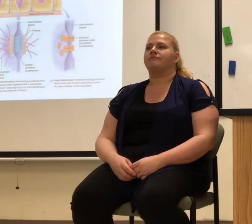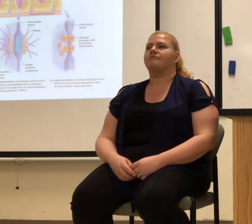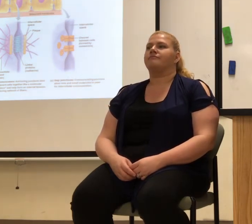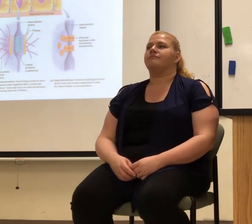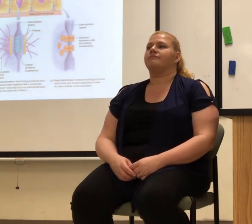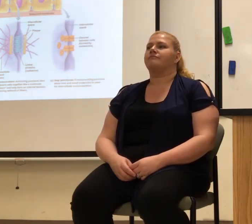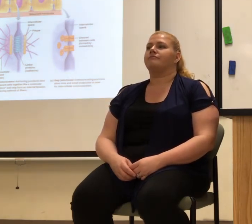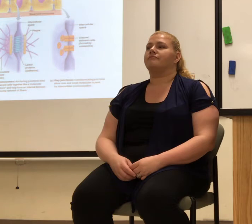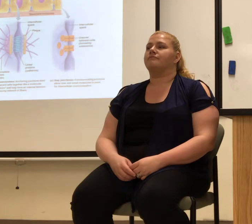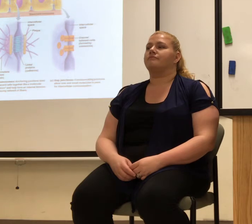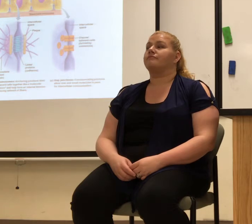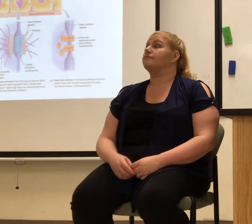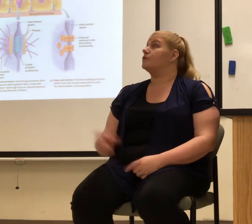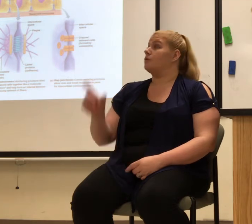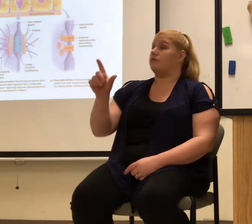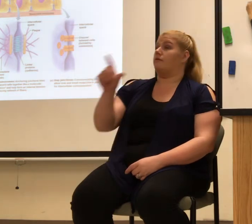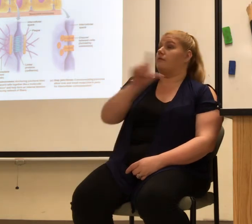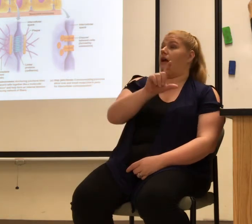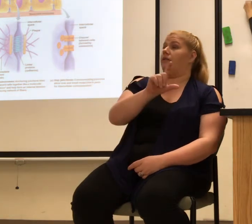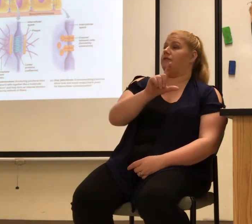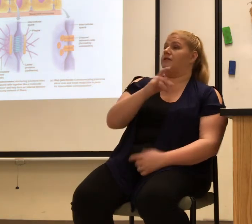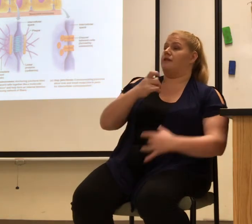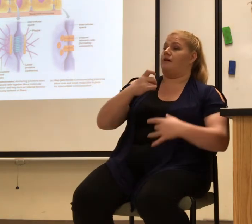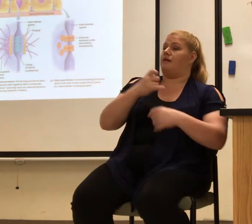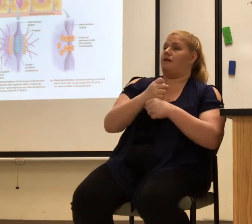So on the left, the tight junctions,